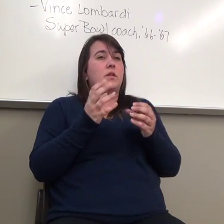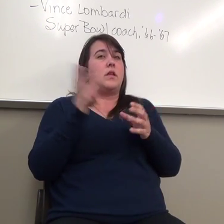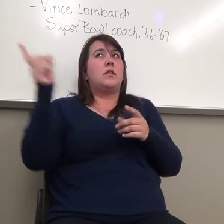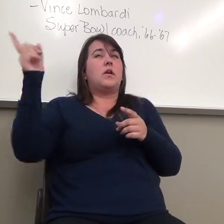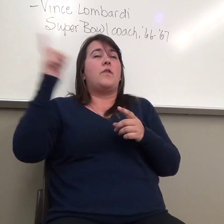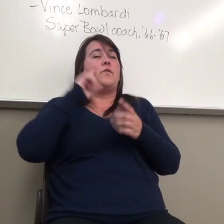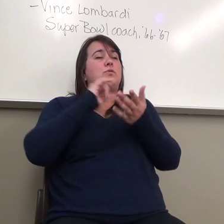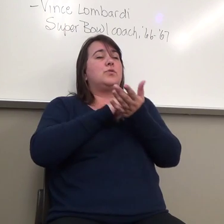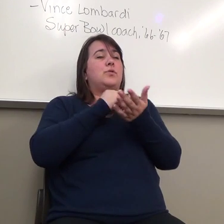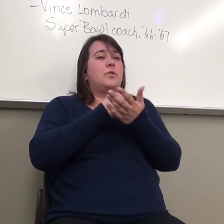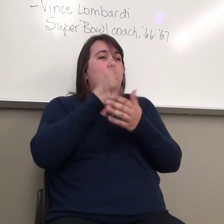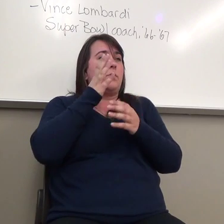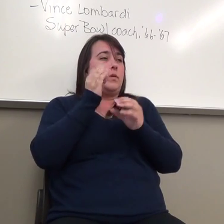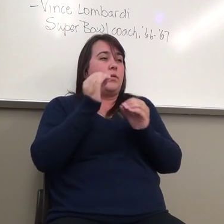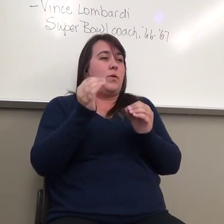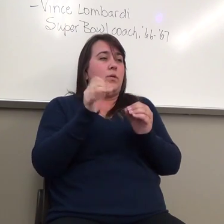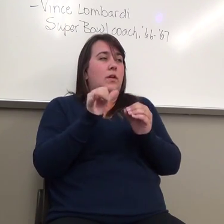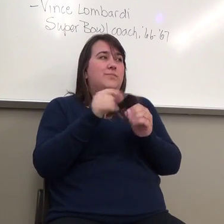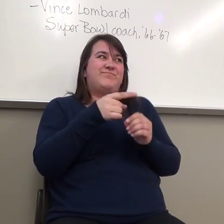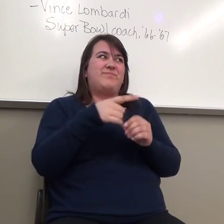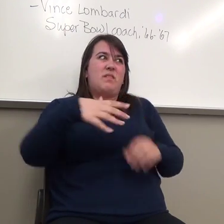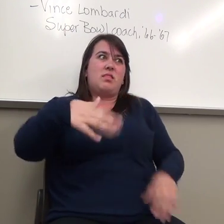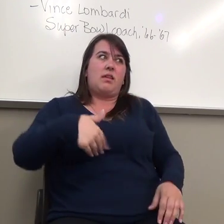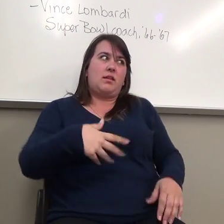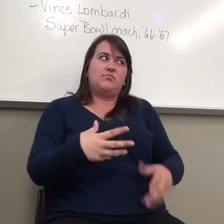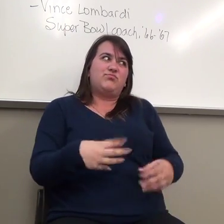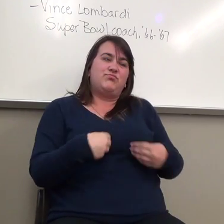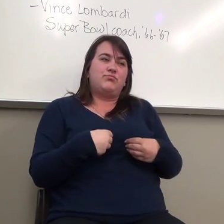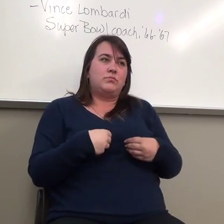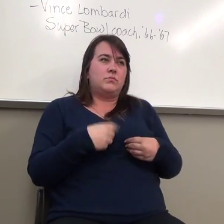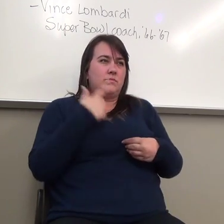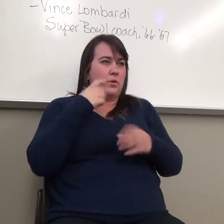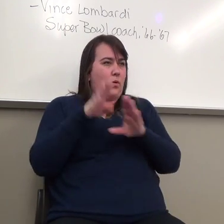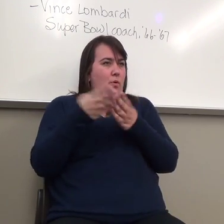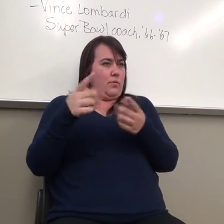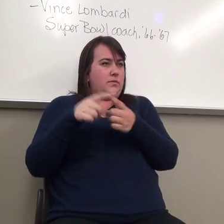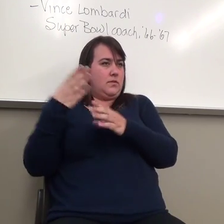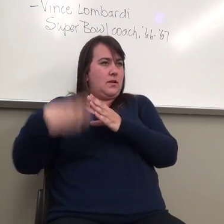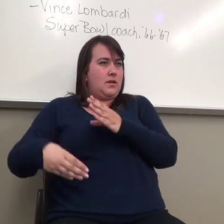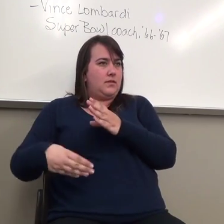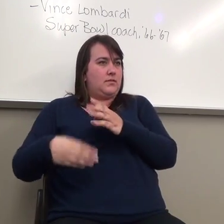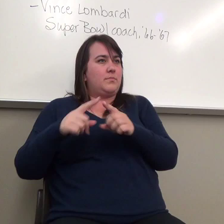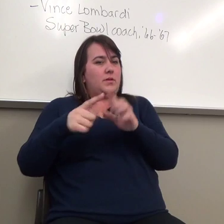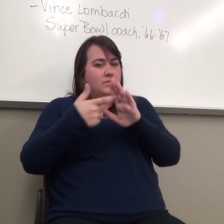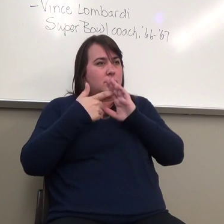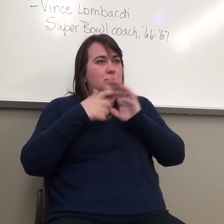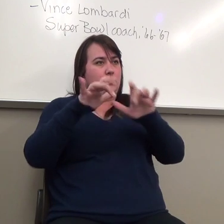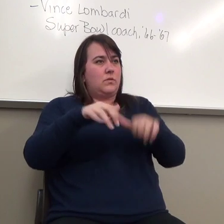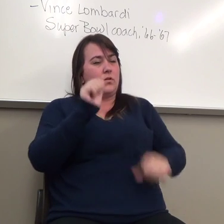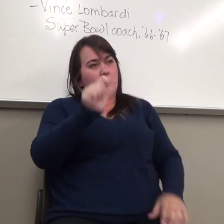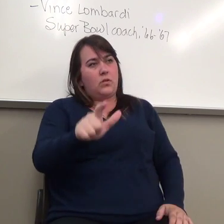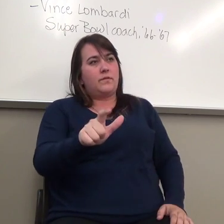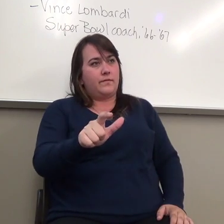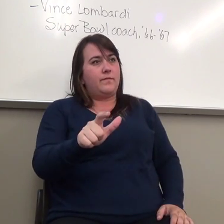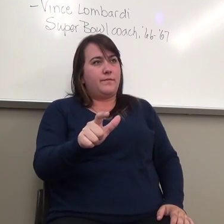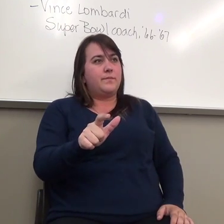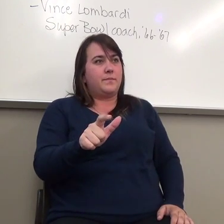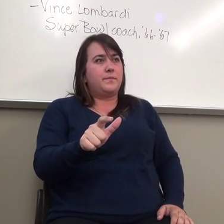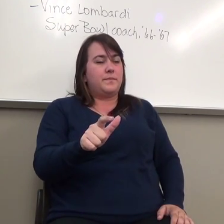is open until the end of the semester. And you have to go in there and do each one. Does that make sense? Again, I'm working with this. I